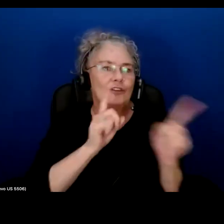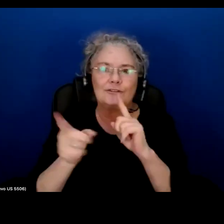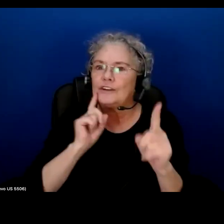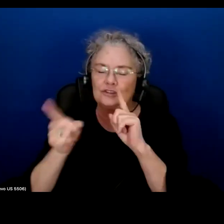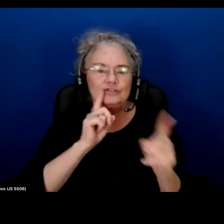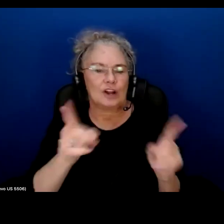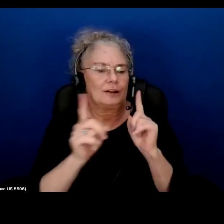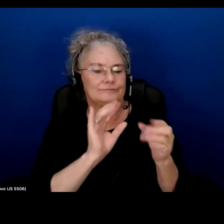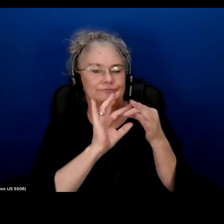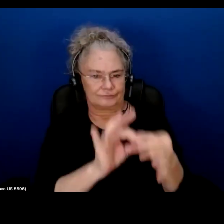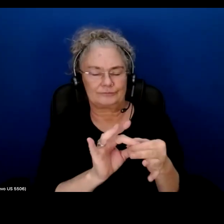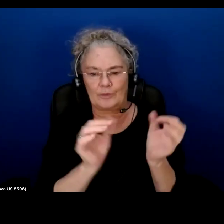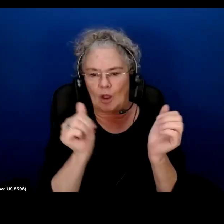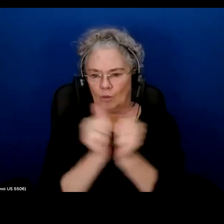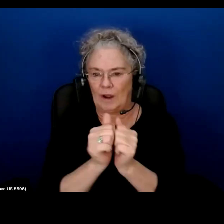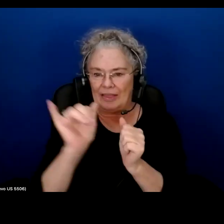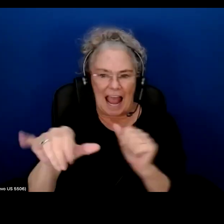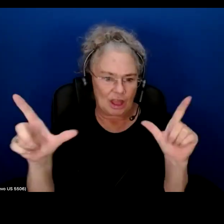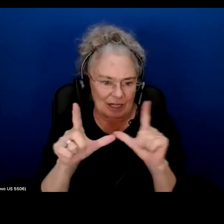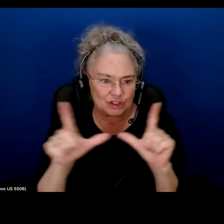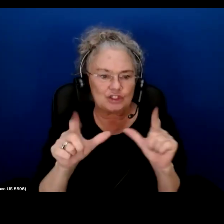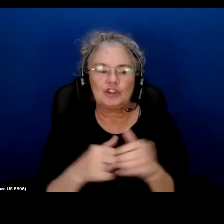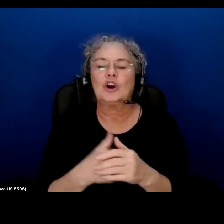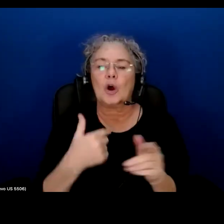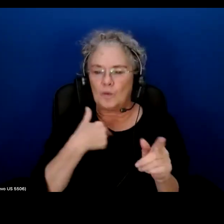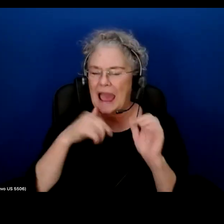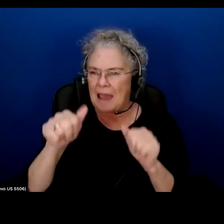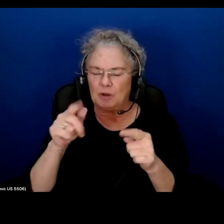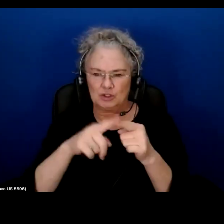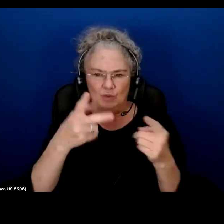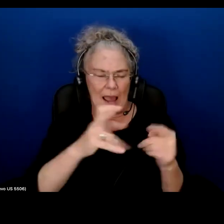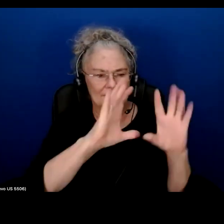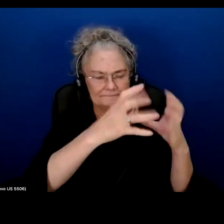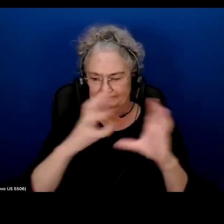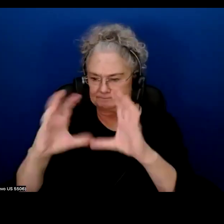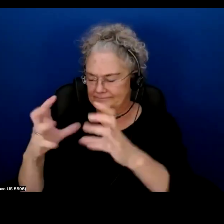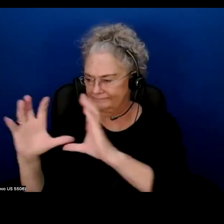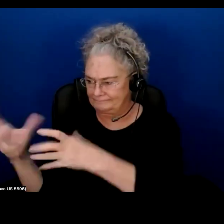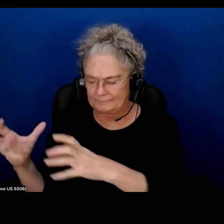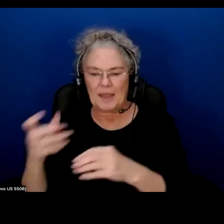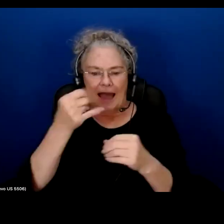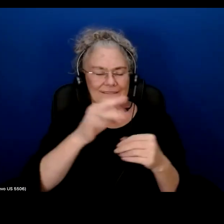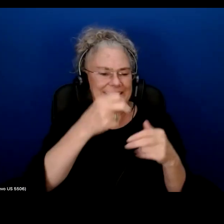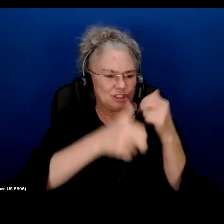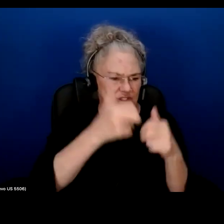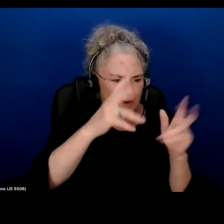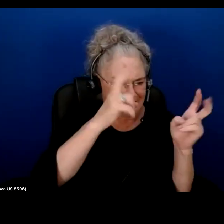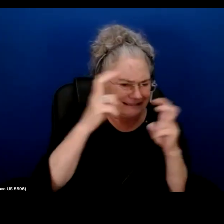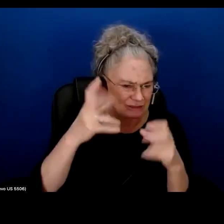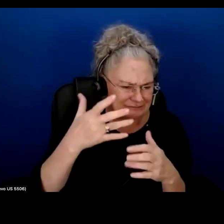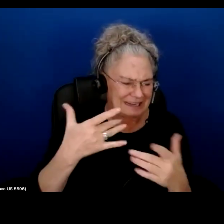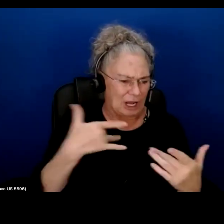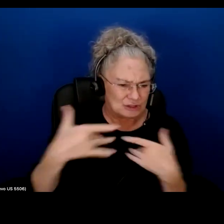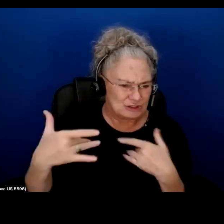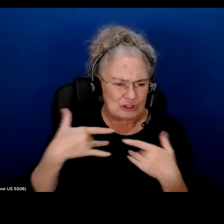relating to the licensure, we were able to sort of break these into buckets of issue areas or areas of